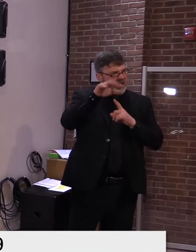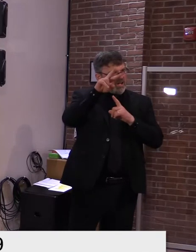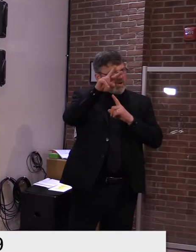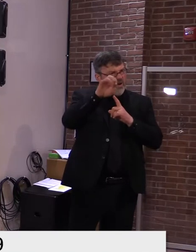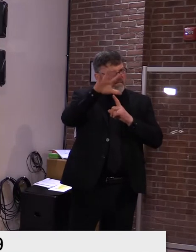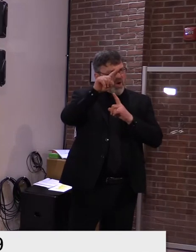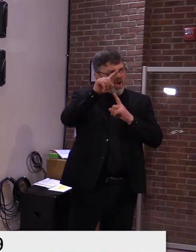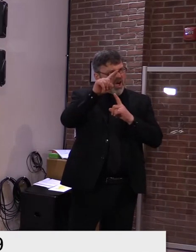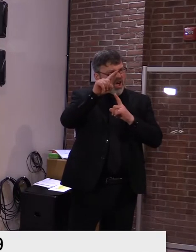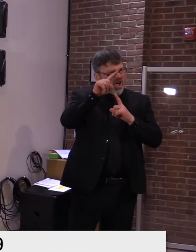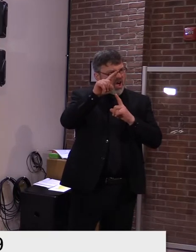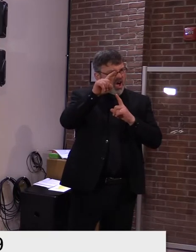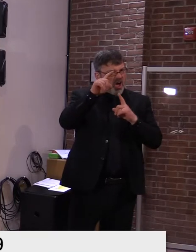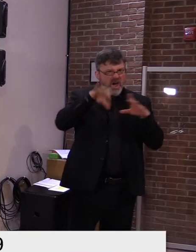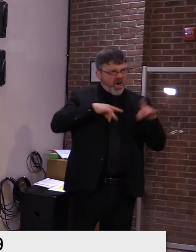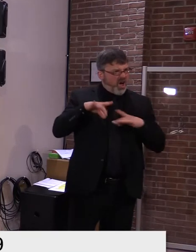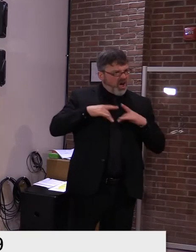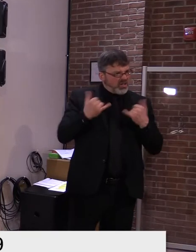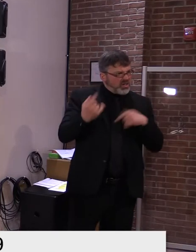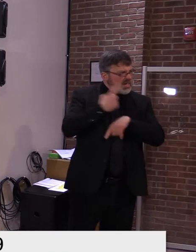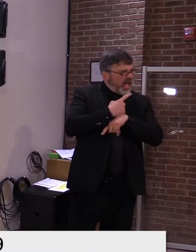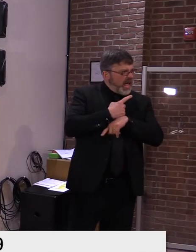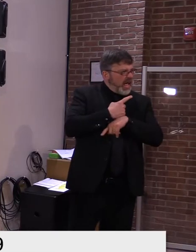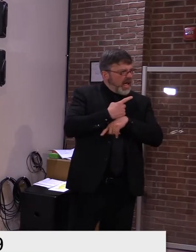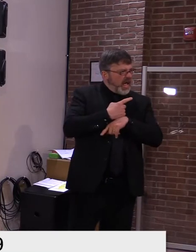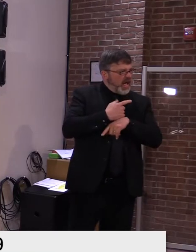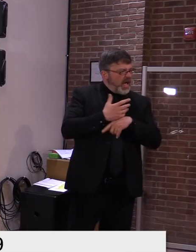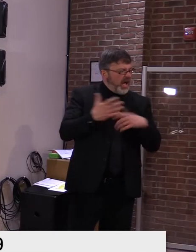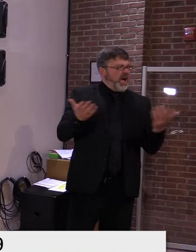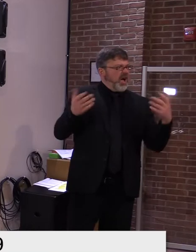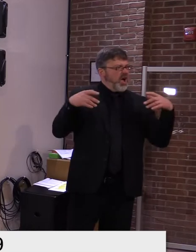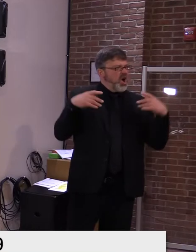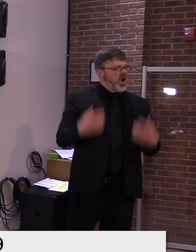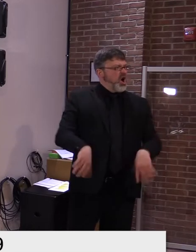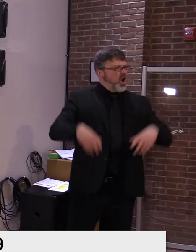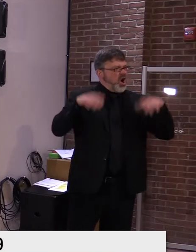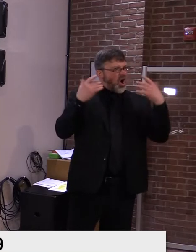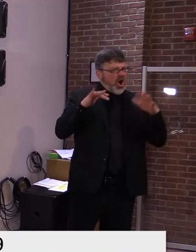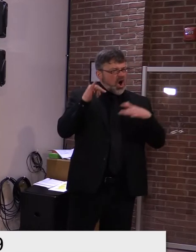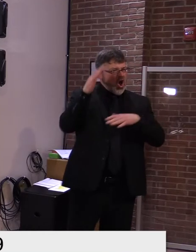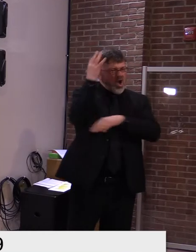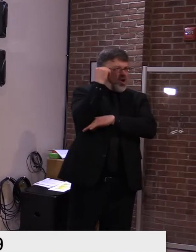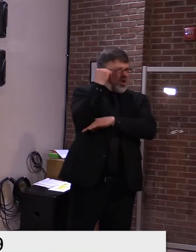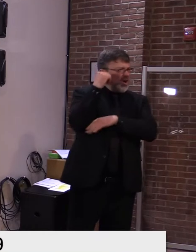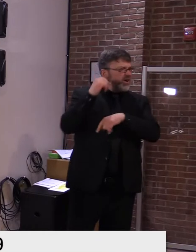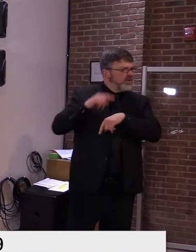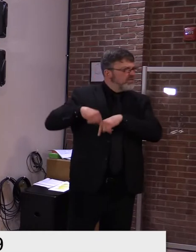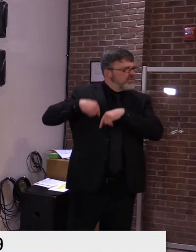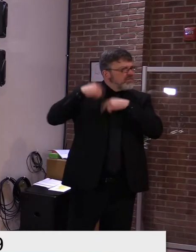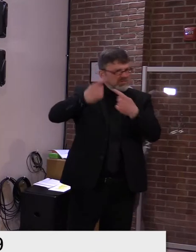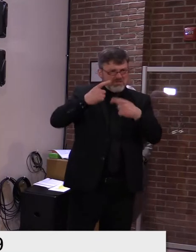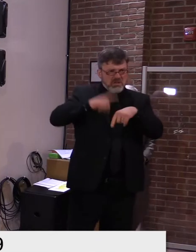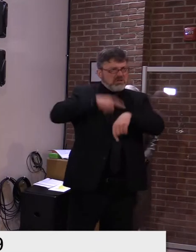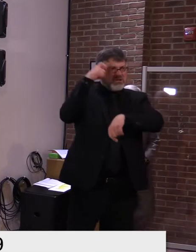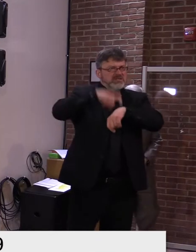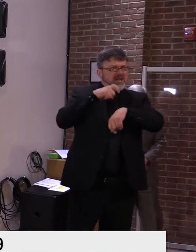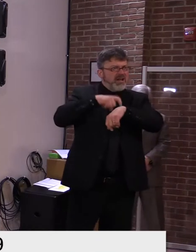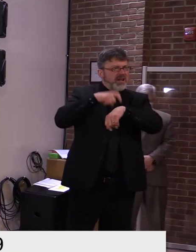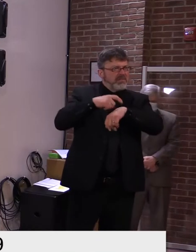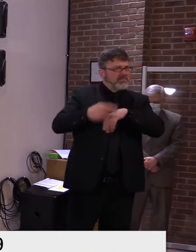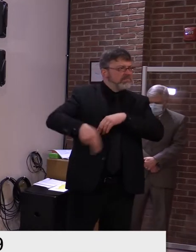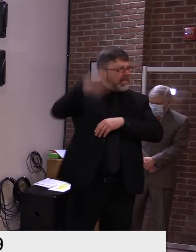health department's website, and that seems to be the biggest number we've ever had. And obviously, Dr. Levine spoke about